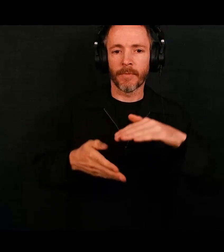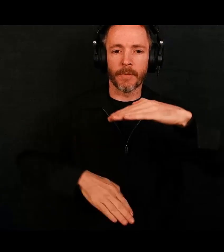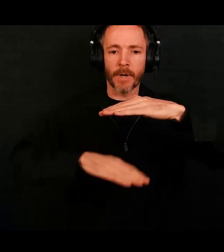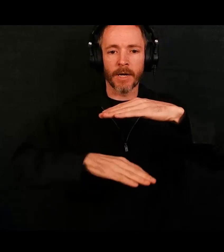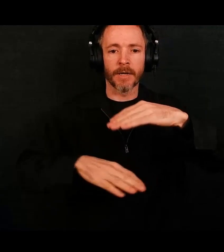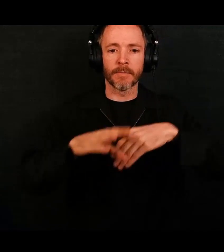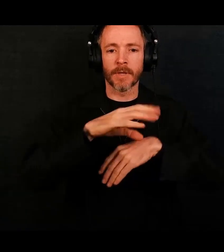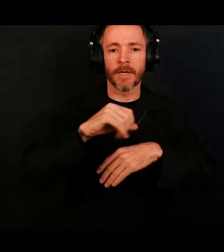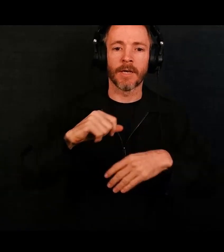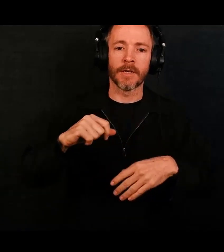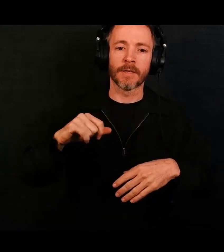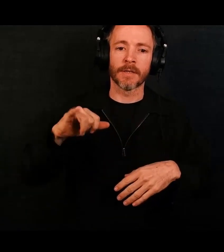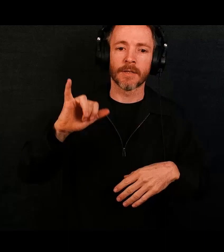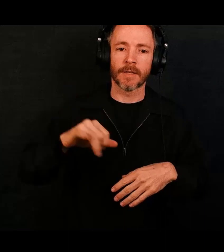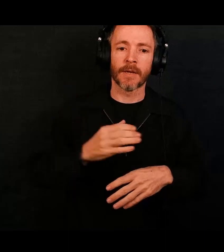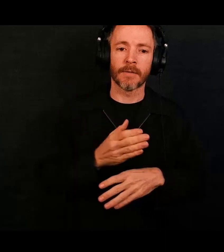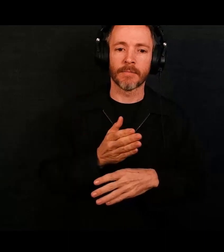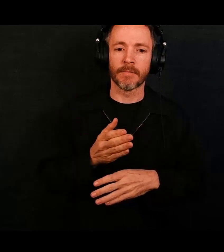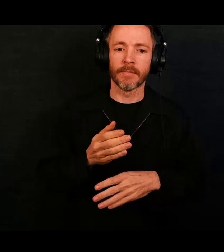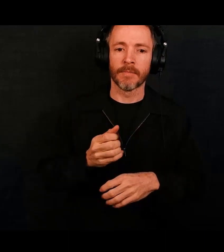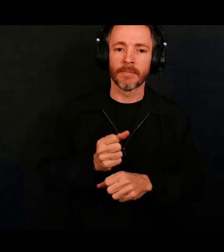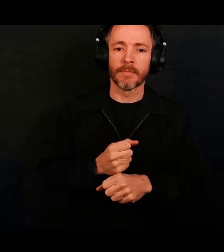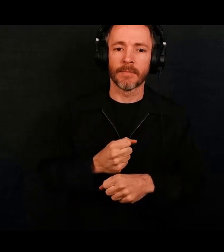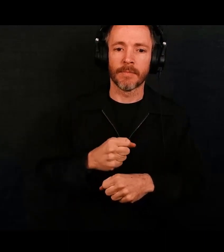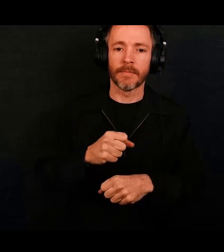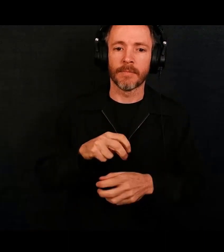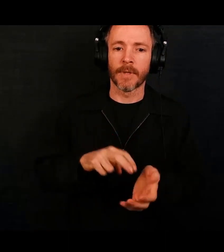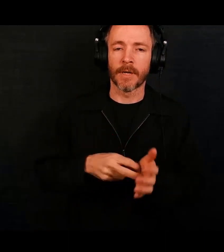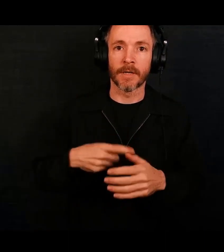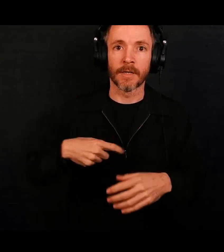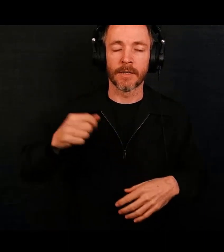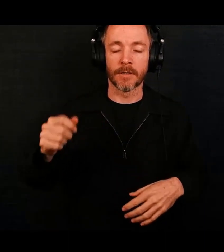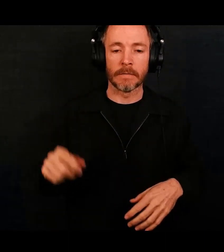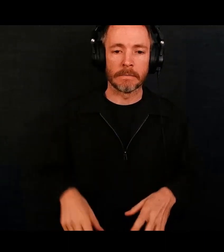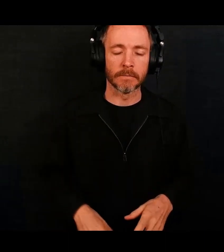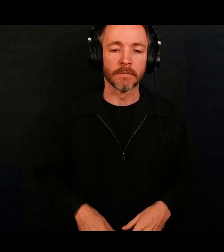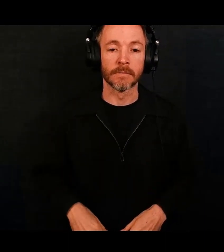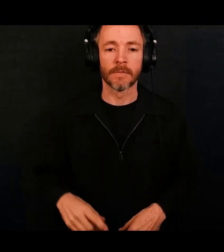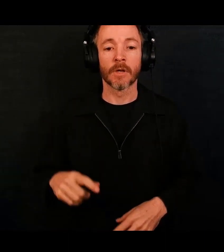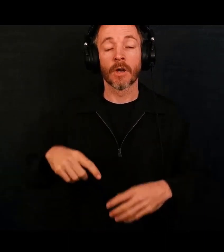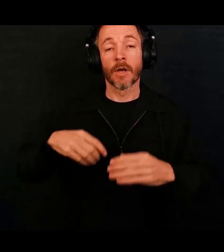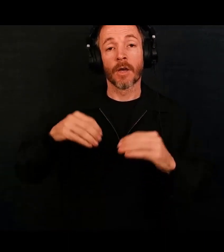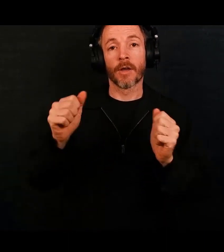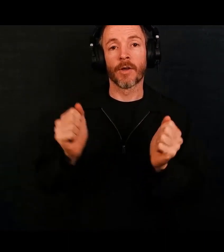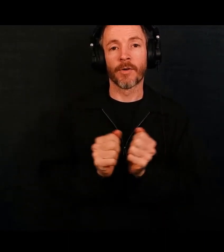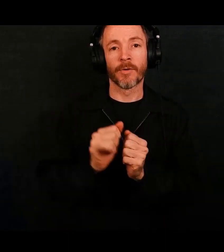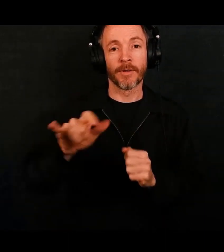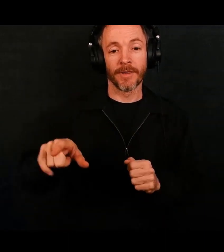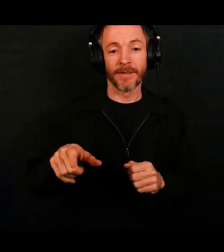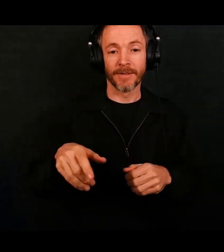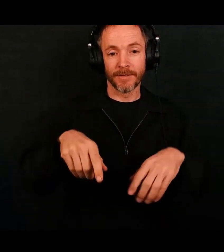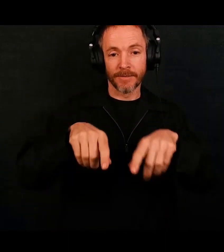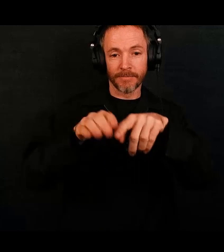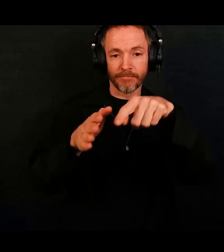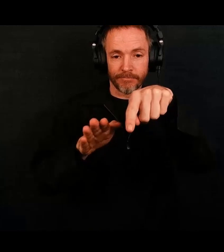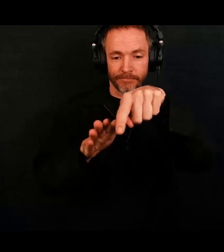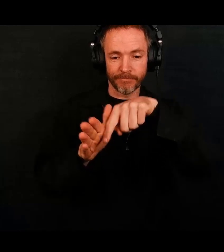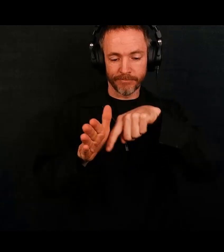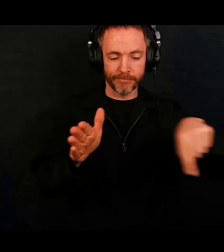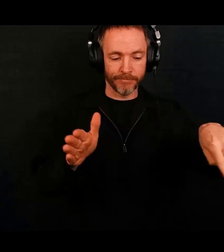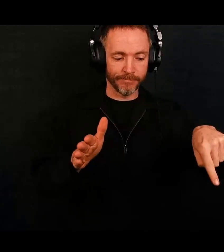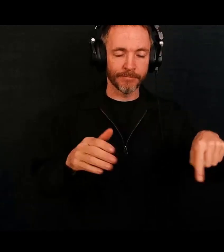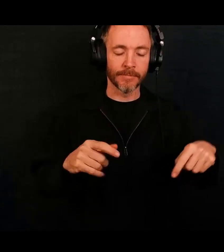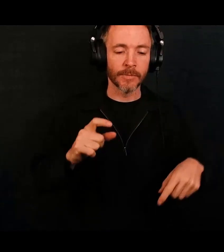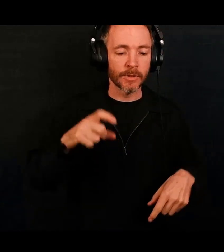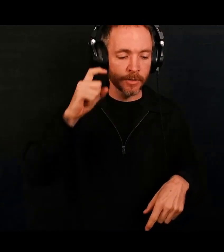from the bottom and that. Okay, so with those reliefs cut, you can see